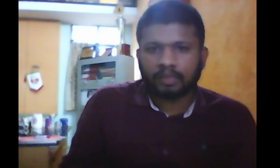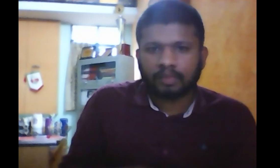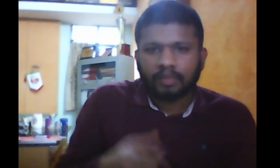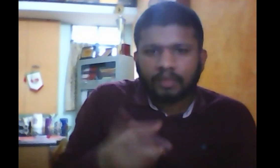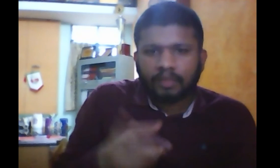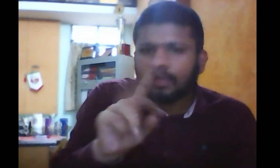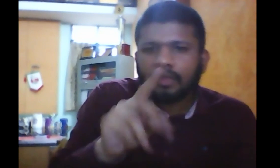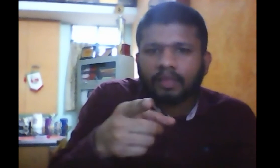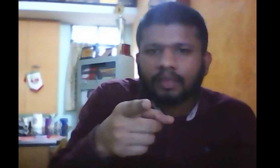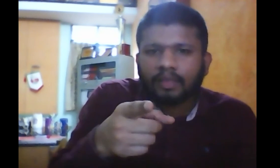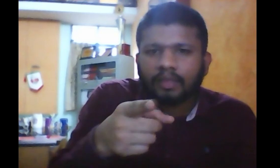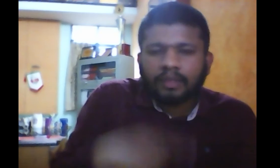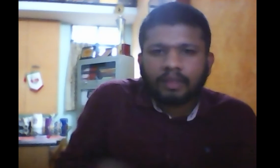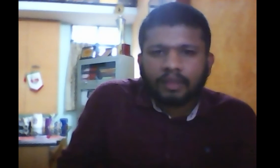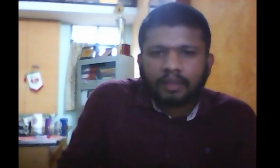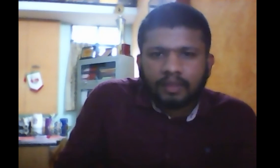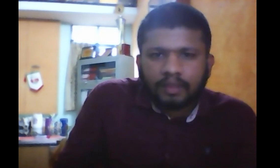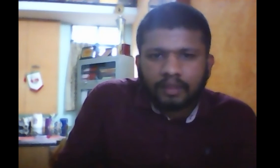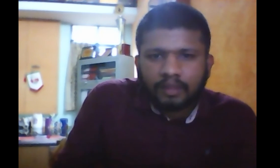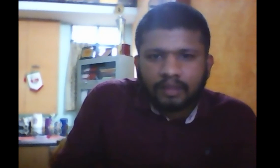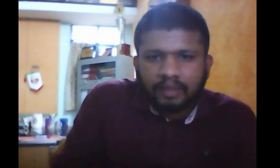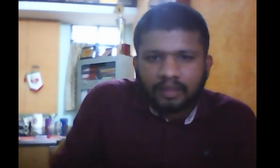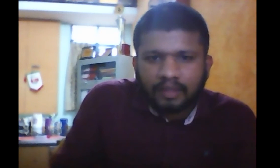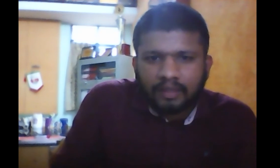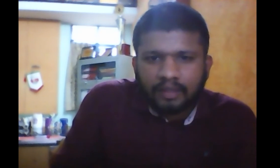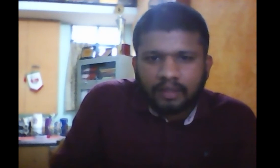Sheet. Uh, please sign again.